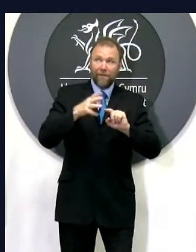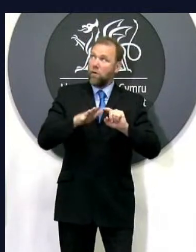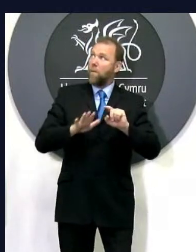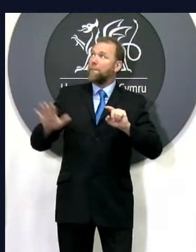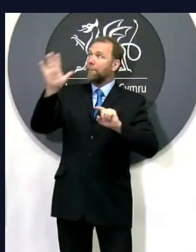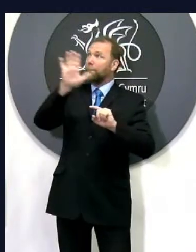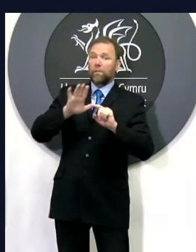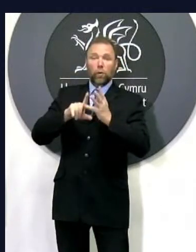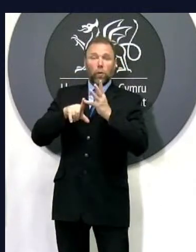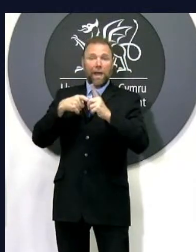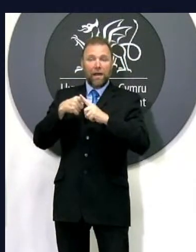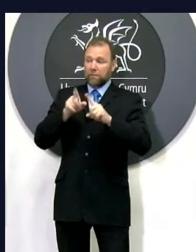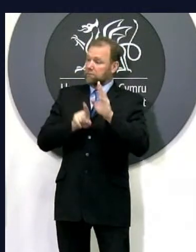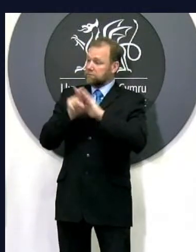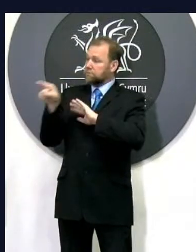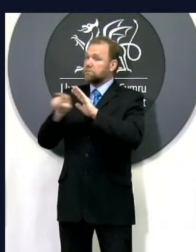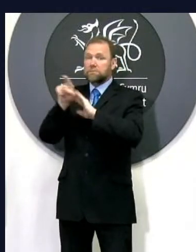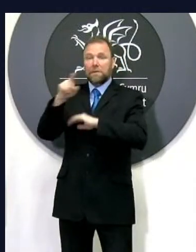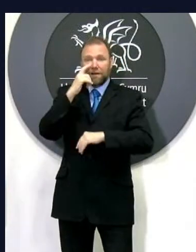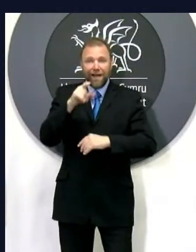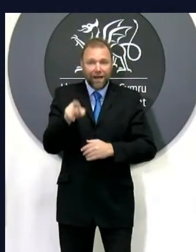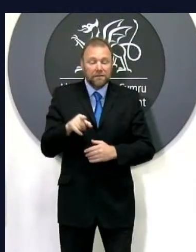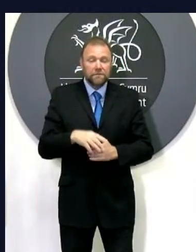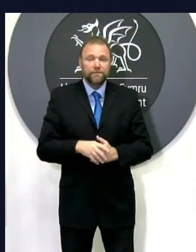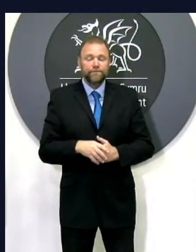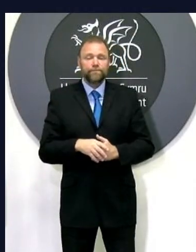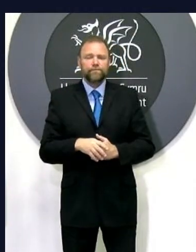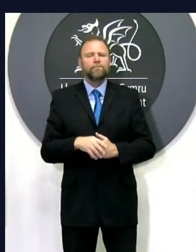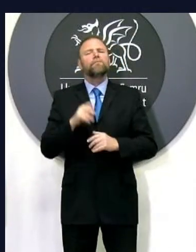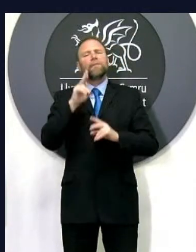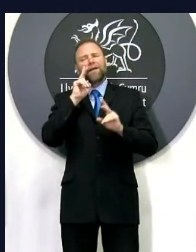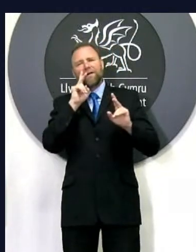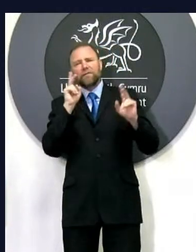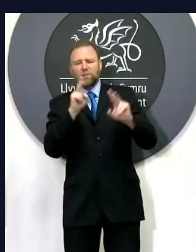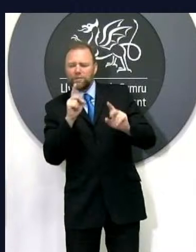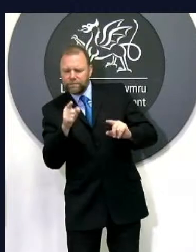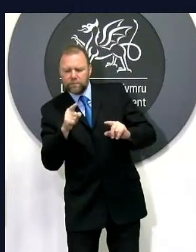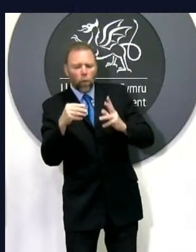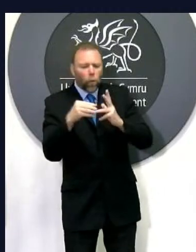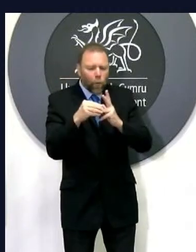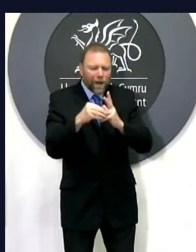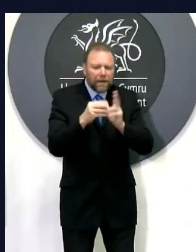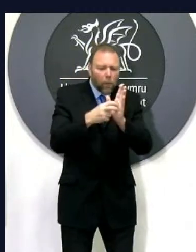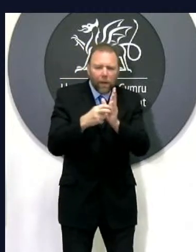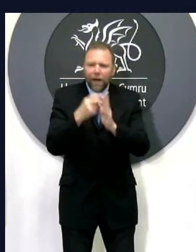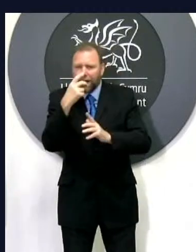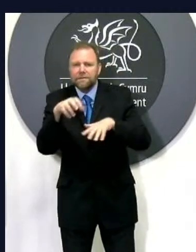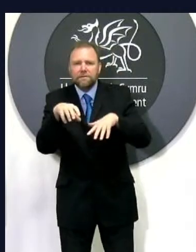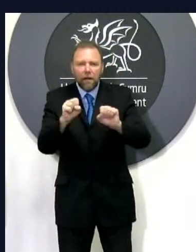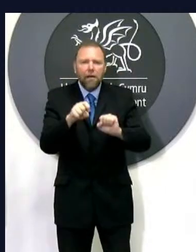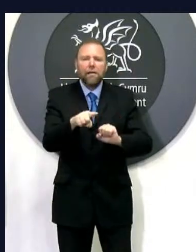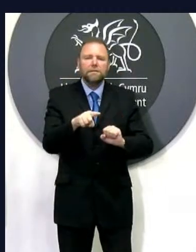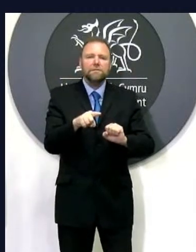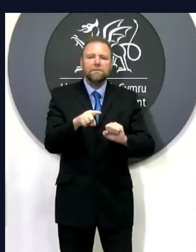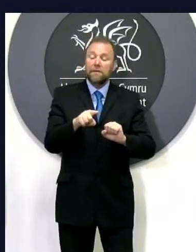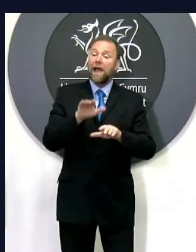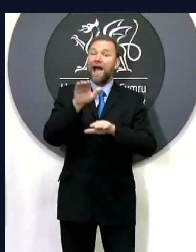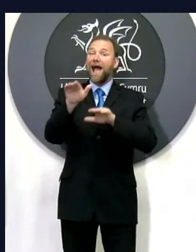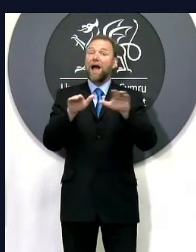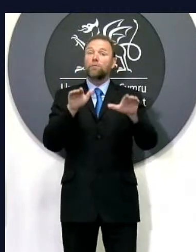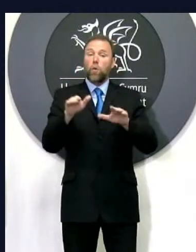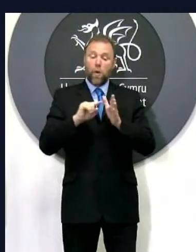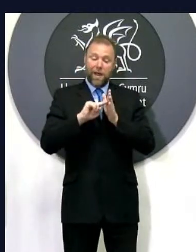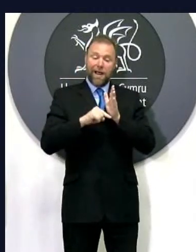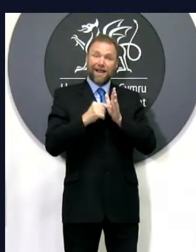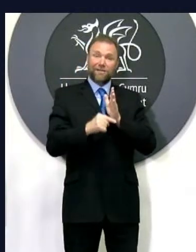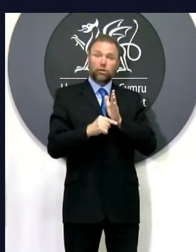resume. Viewings at wedding venues can resume by appointment. Outdoor canvassing for May's elections